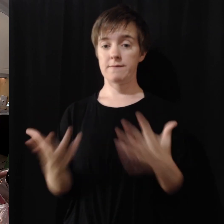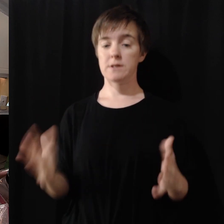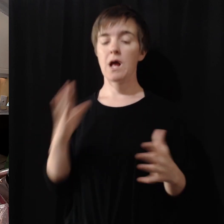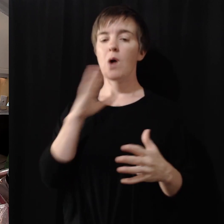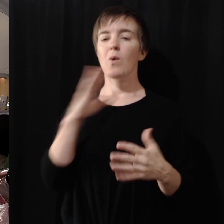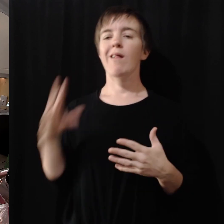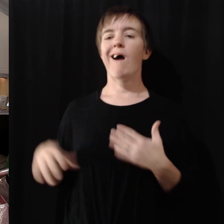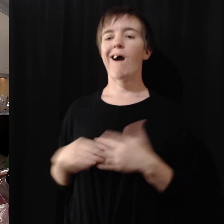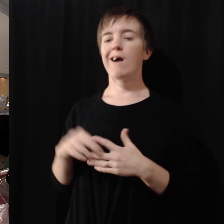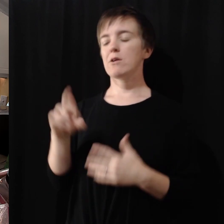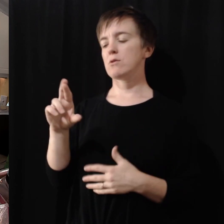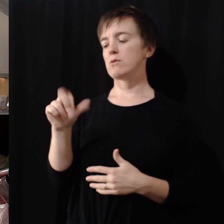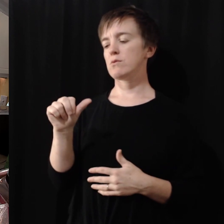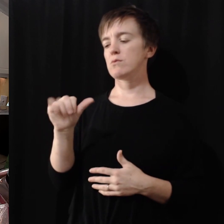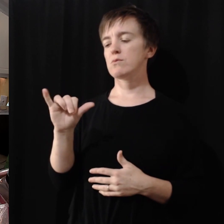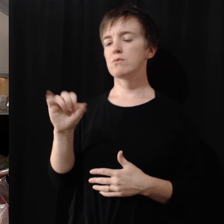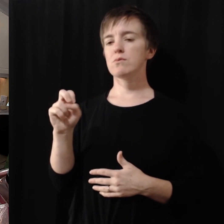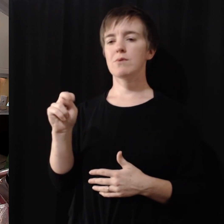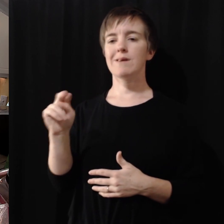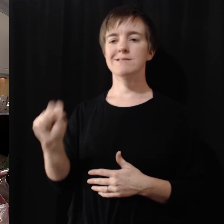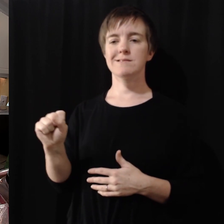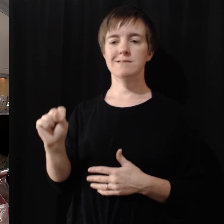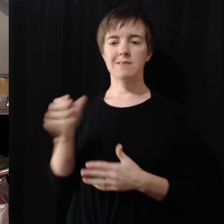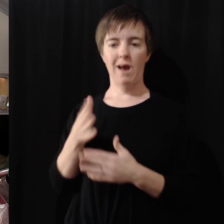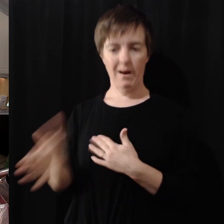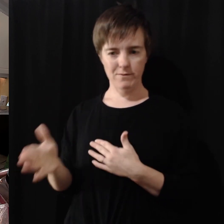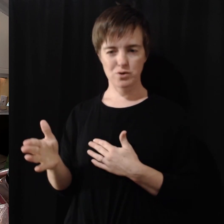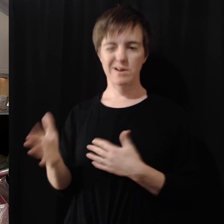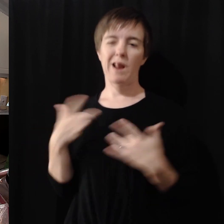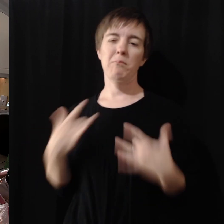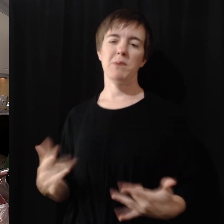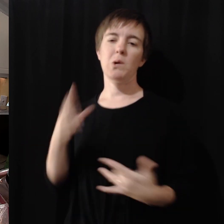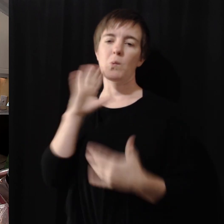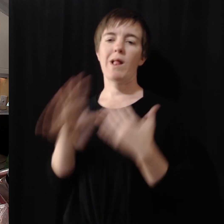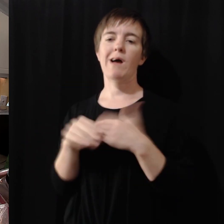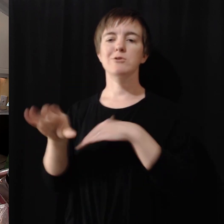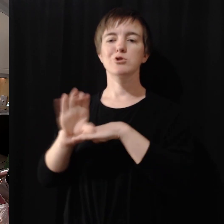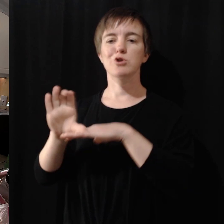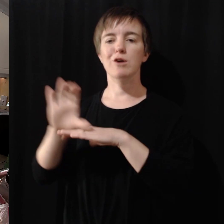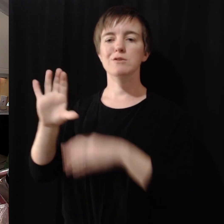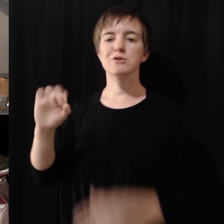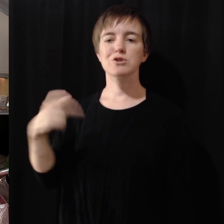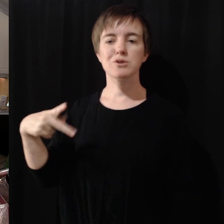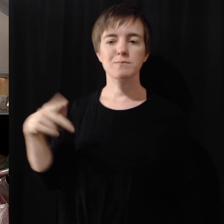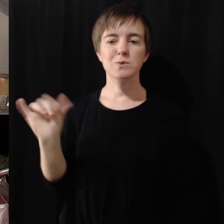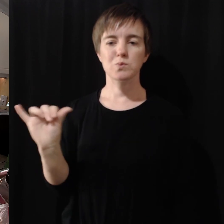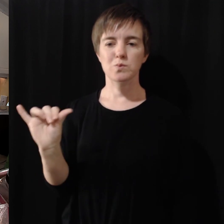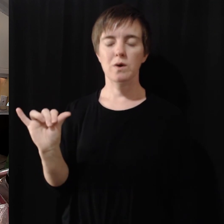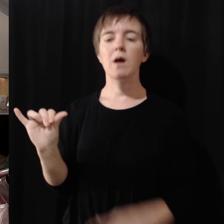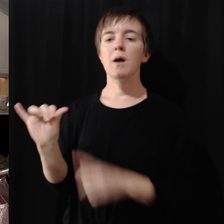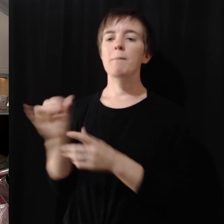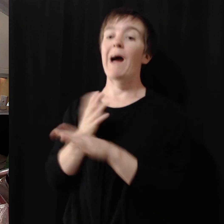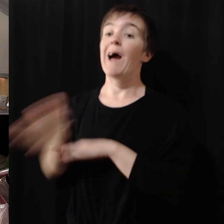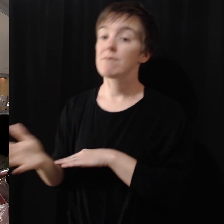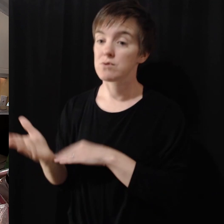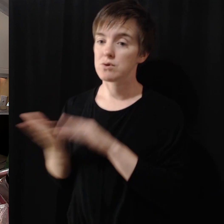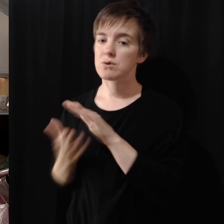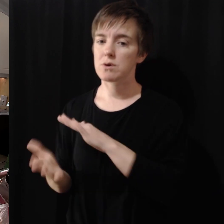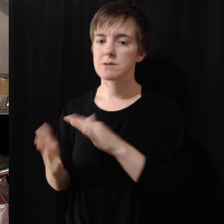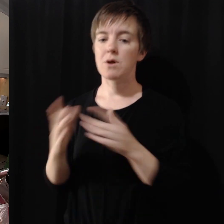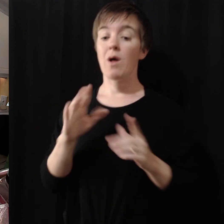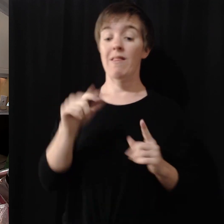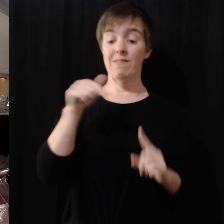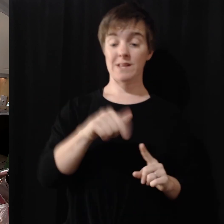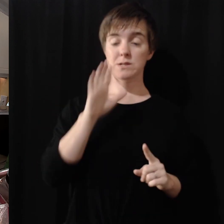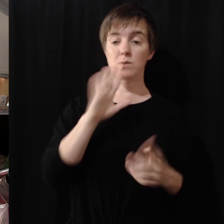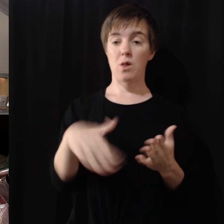of it. I put my raisins in after, and I usually do chocolate chips in it too after we cook it. But this stuff will all go in the oven.